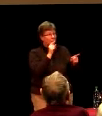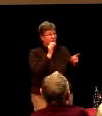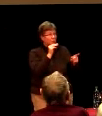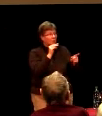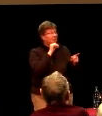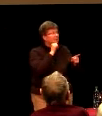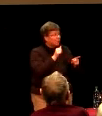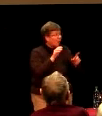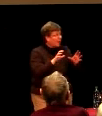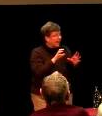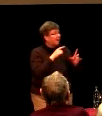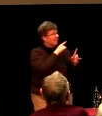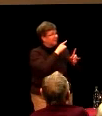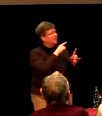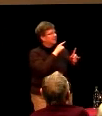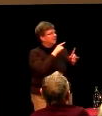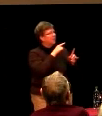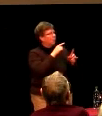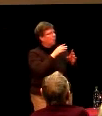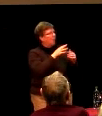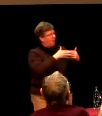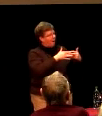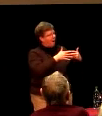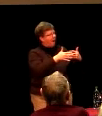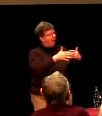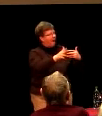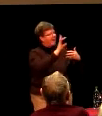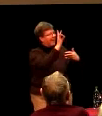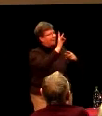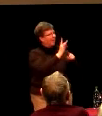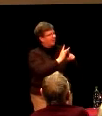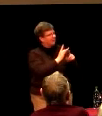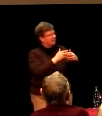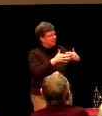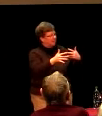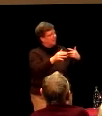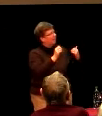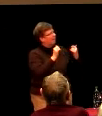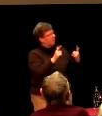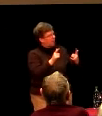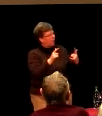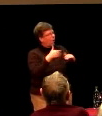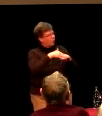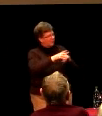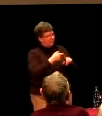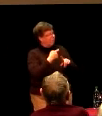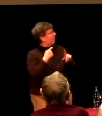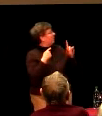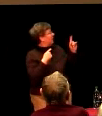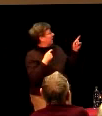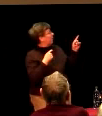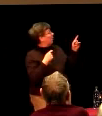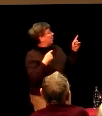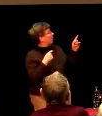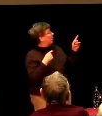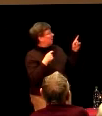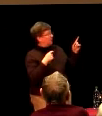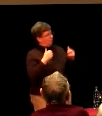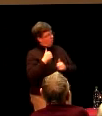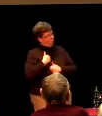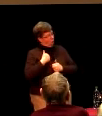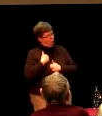active, this was over 8 months. They all landed, or they all were sent from here. The